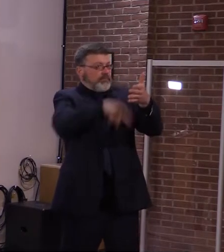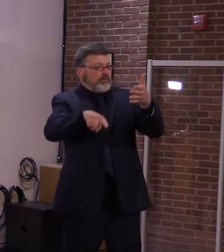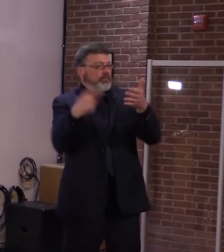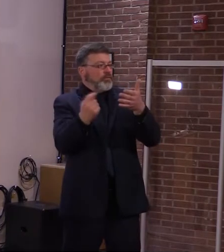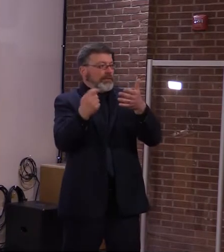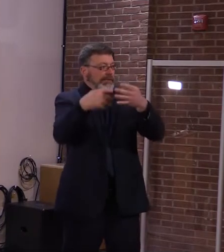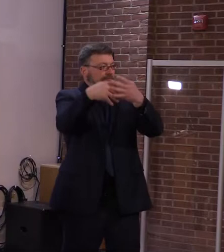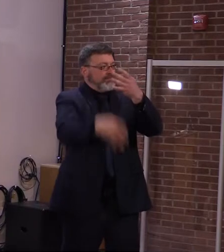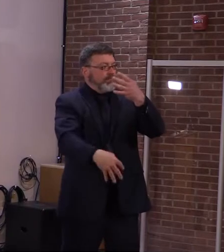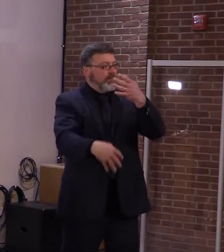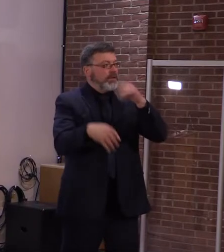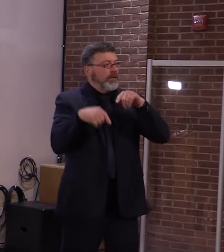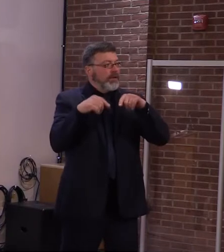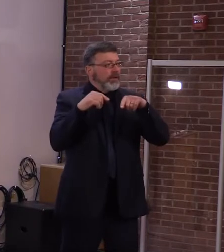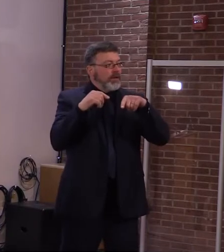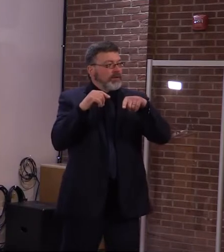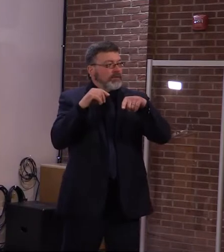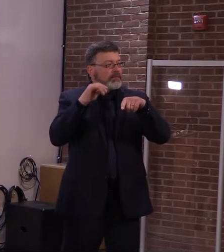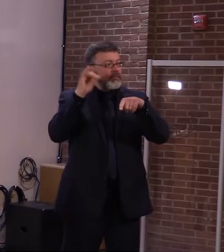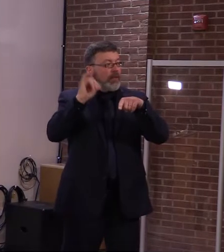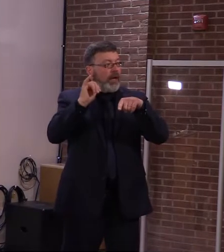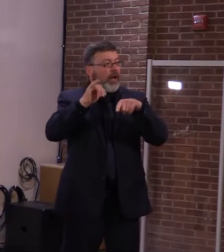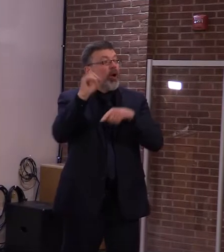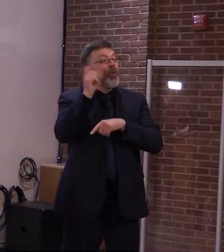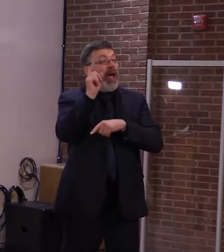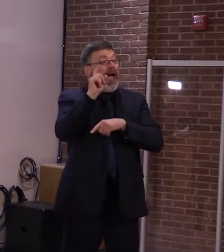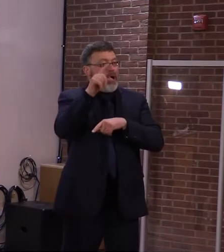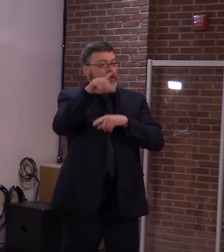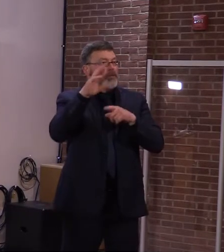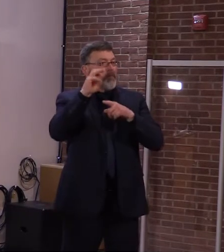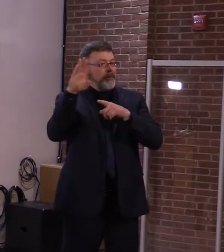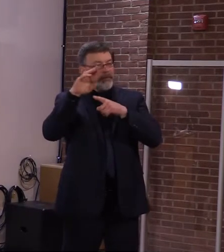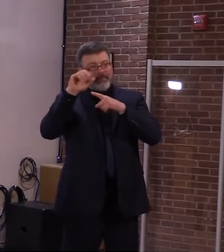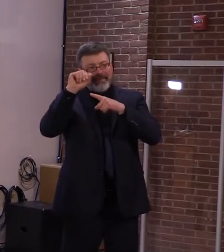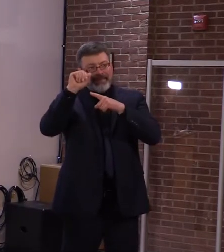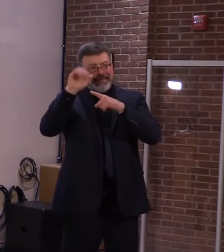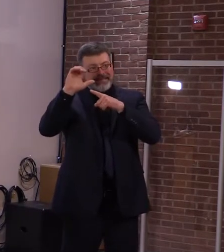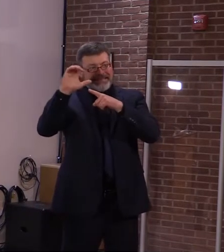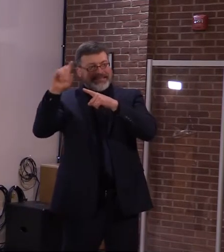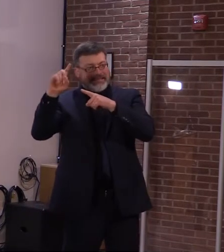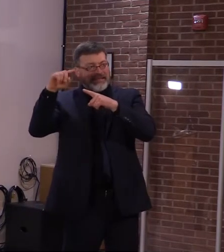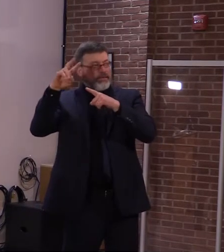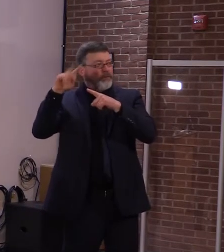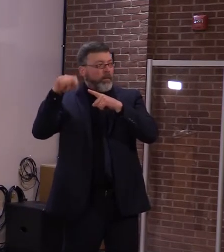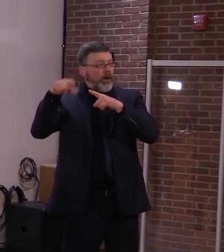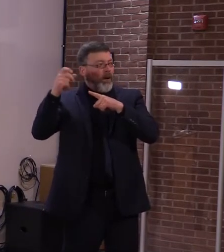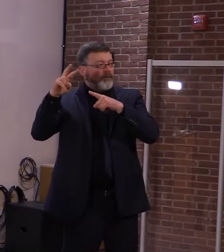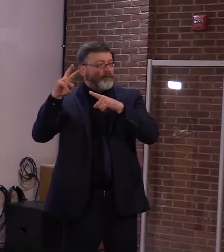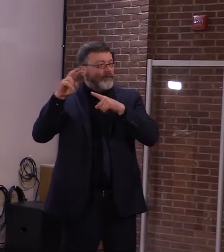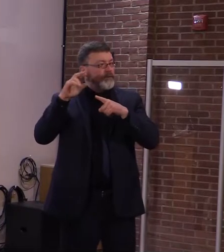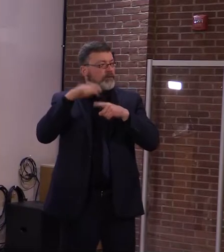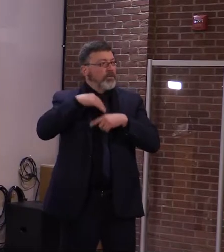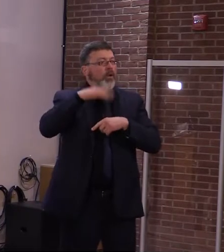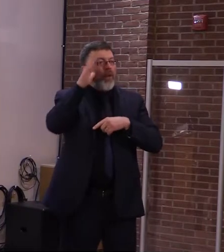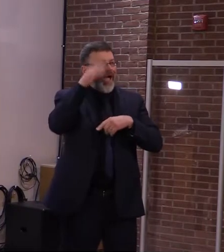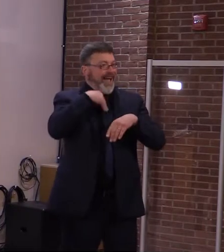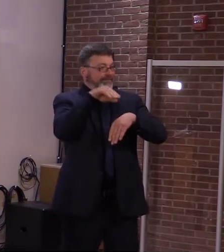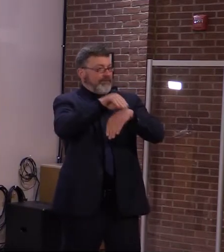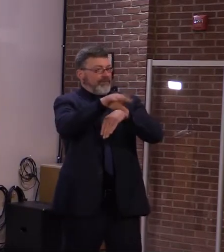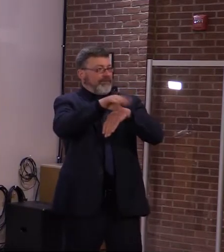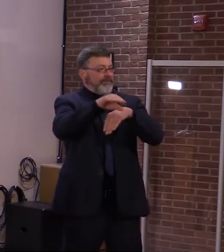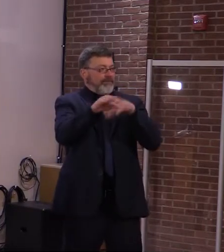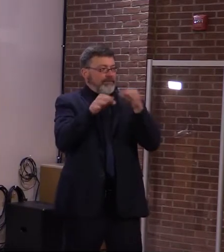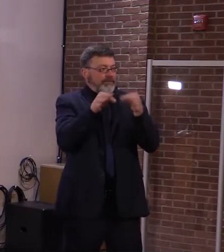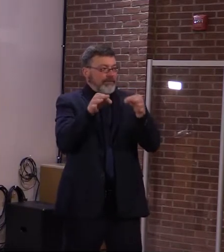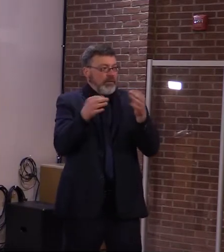their website over the weekend. With that, I'll now turn it over to Secretary French for his education update.